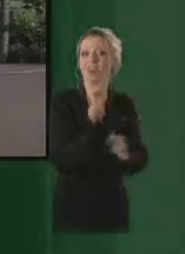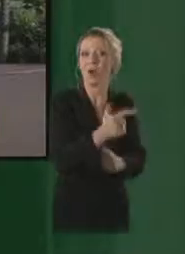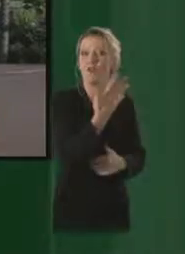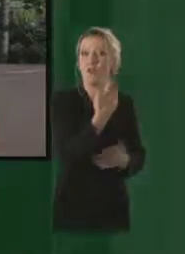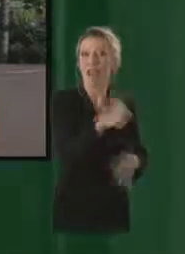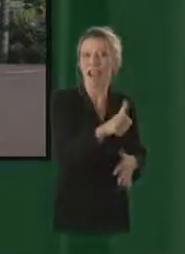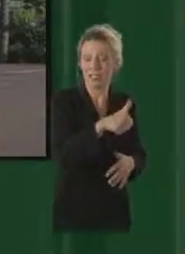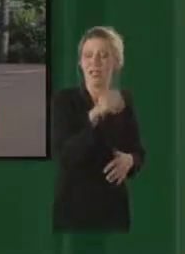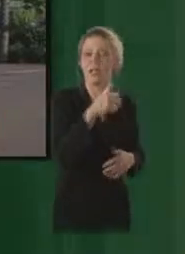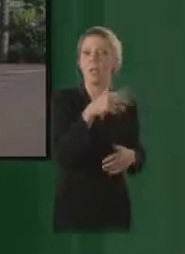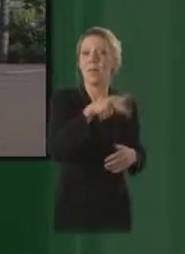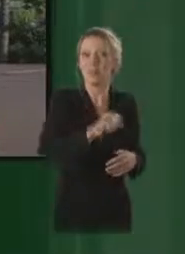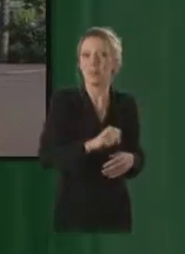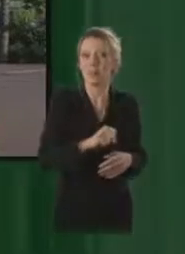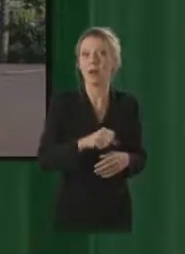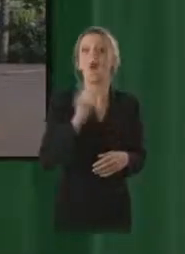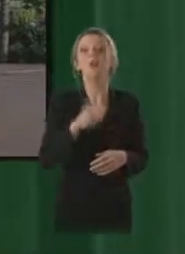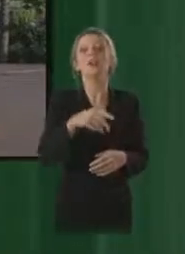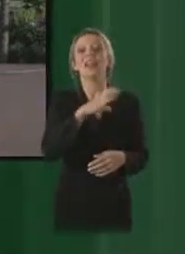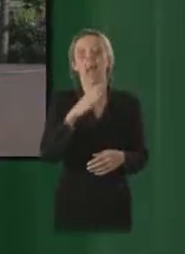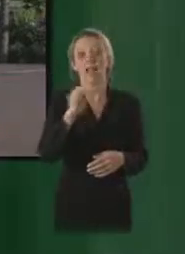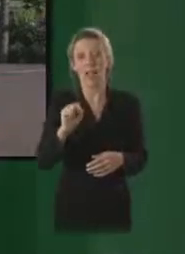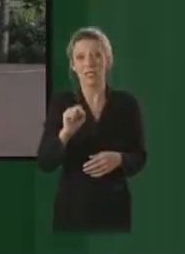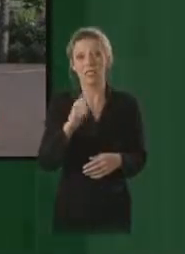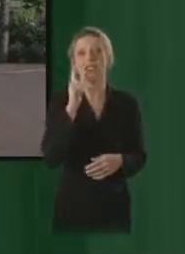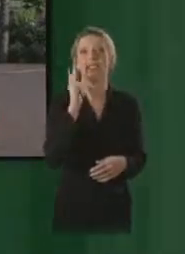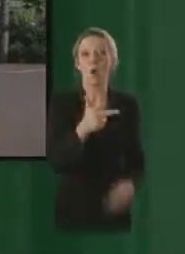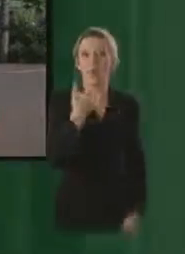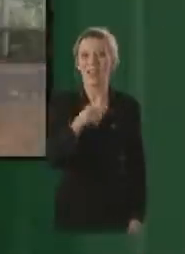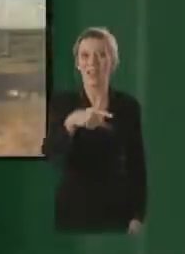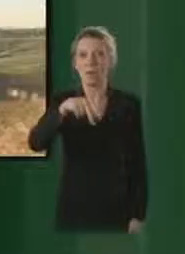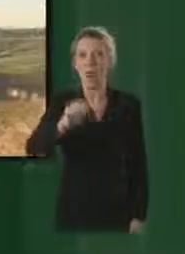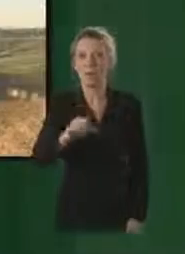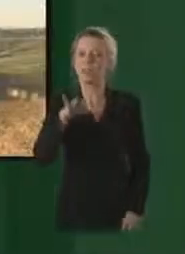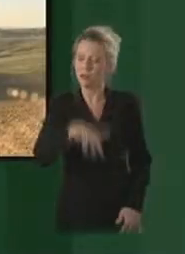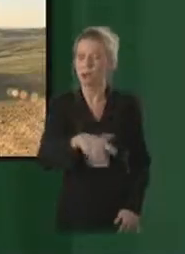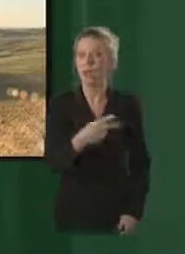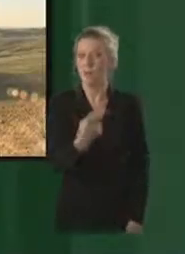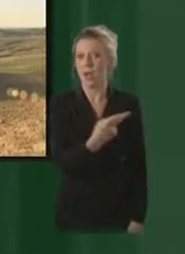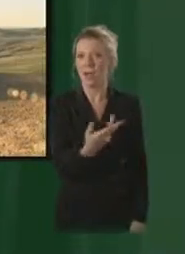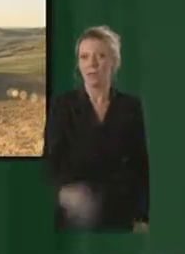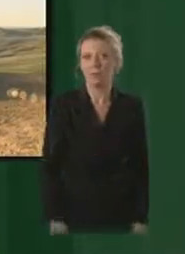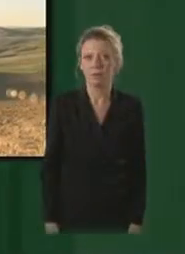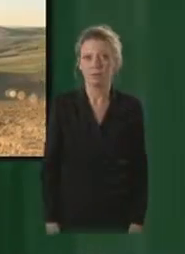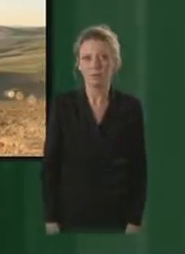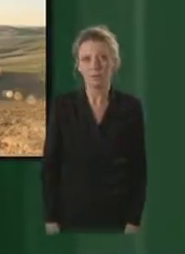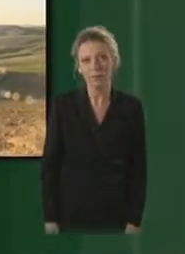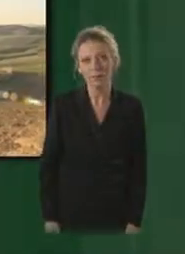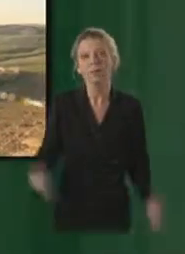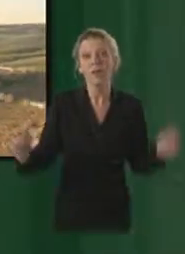Cayman S 320. In addition, have a new seven-speed Porsche dual-clutch transmission, PDK for short,